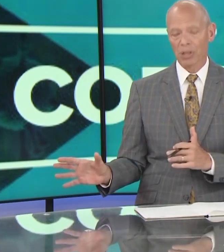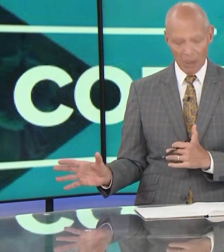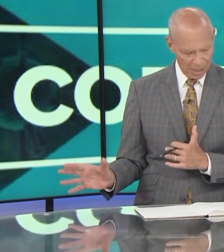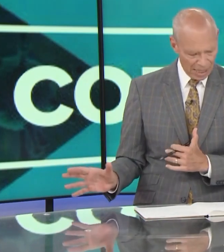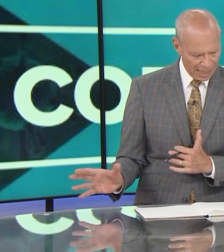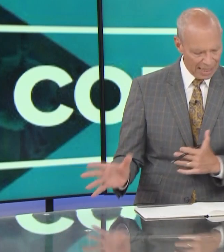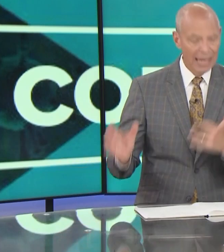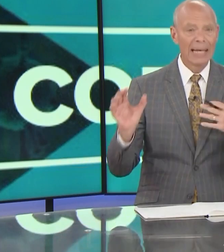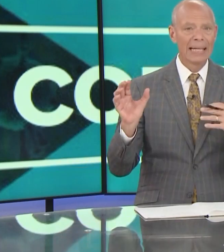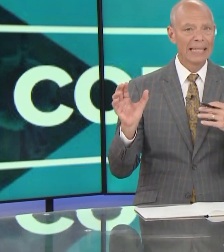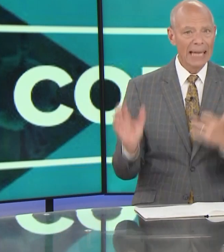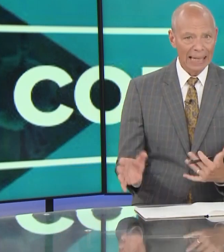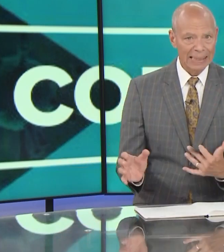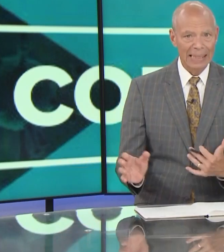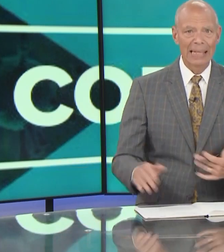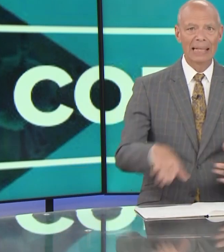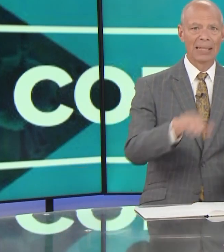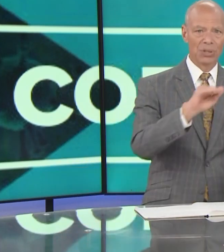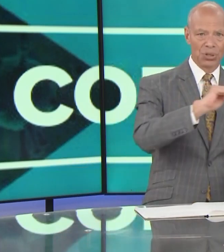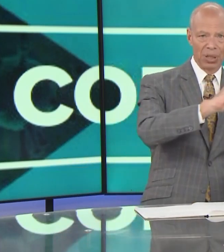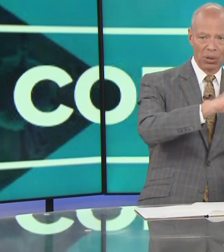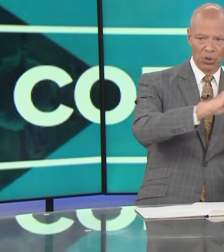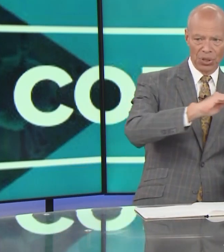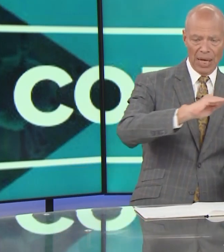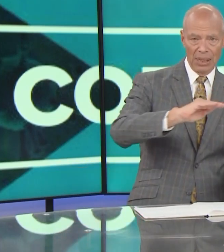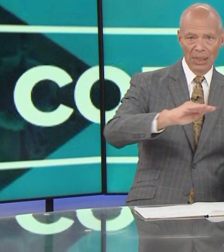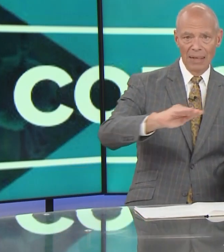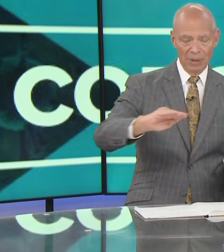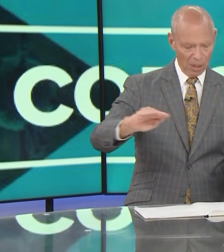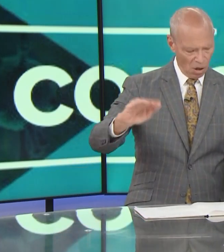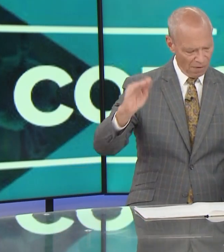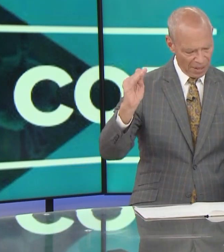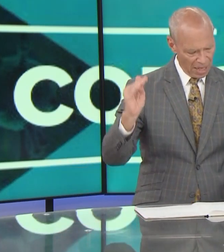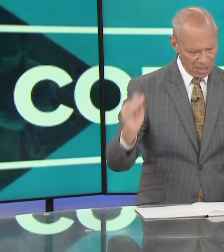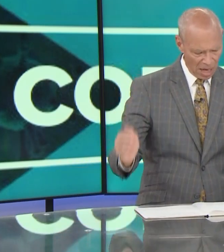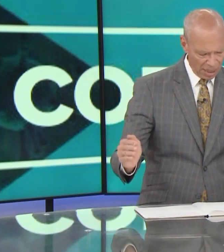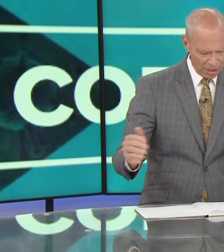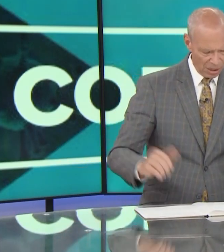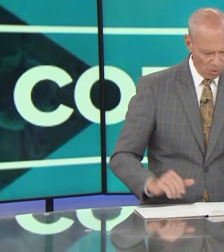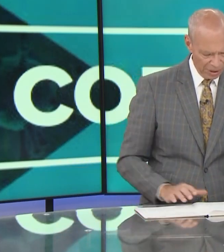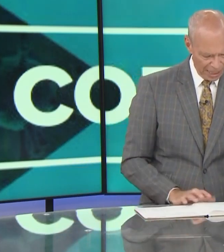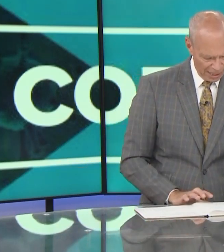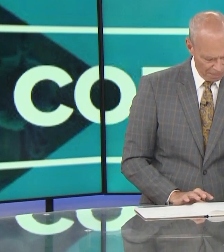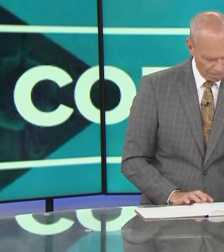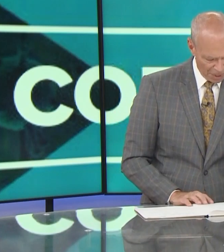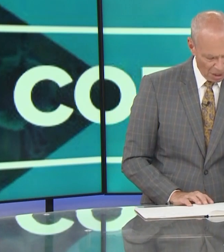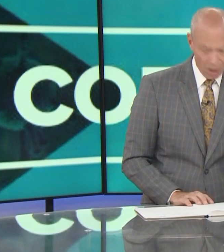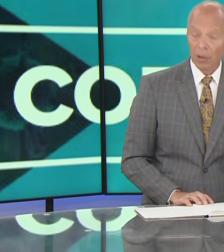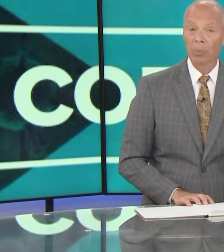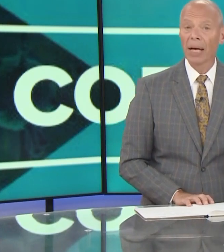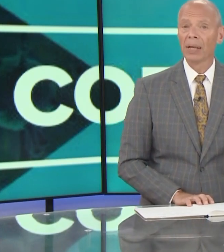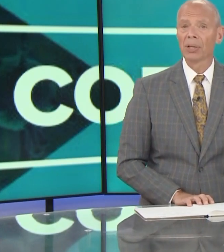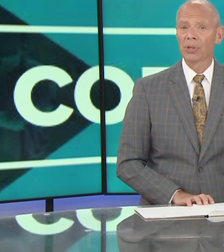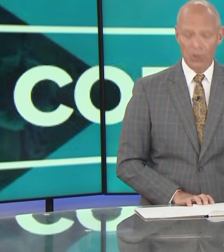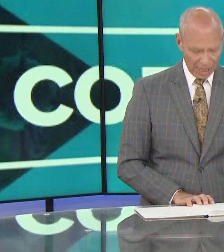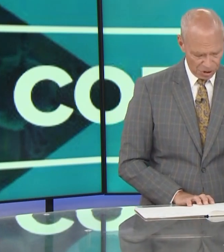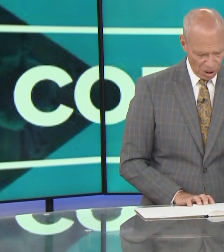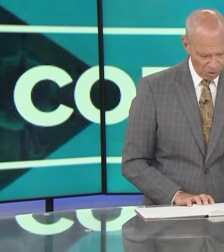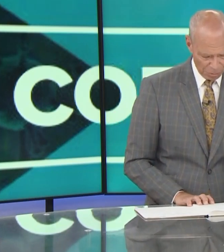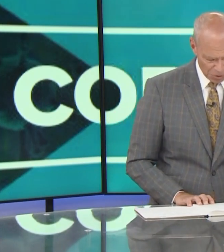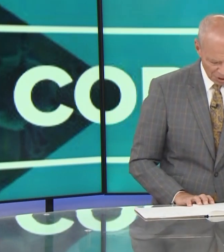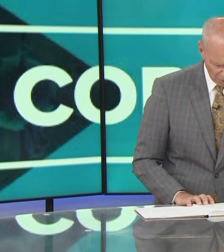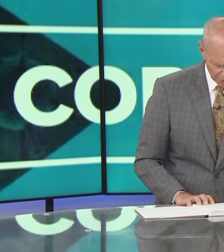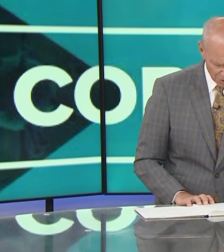the mask mandate yet. It is still just kind of leveling off and not going down. The plan is to